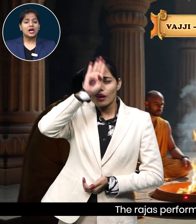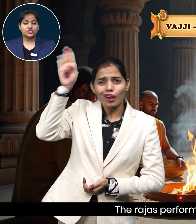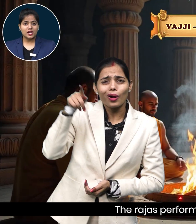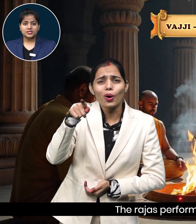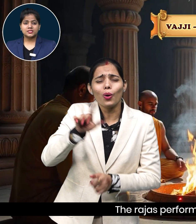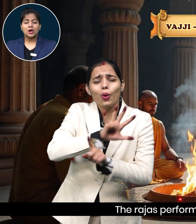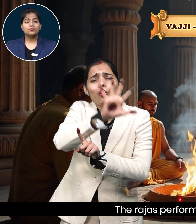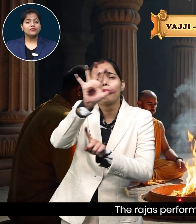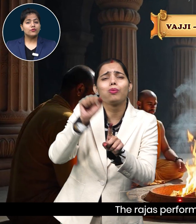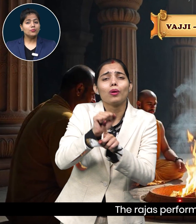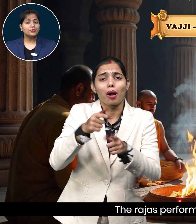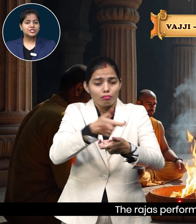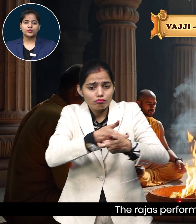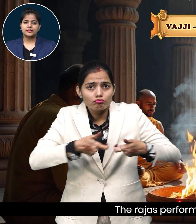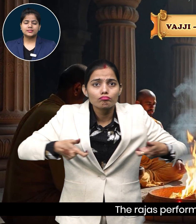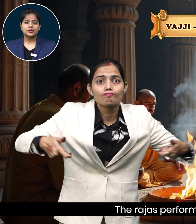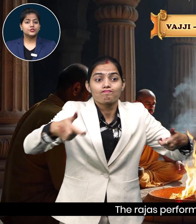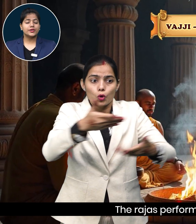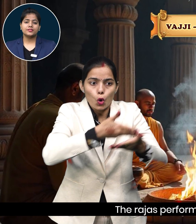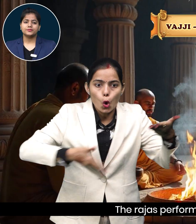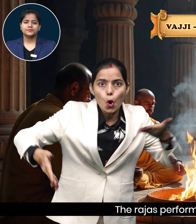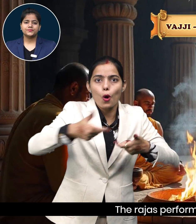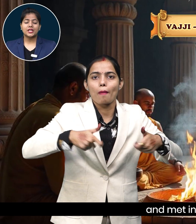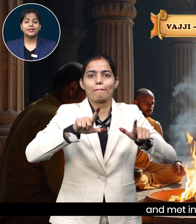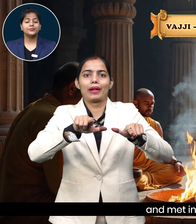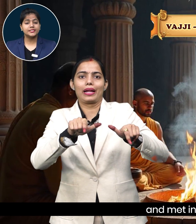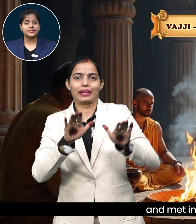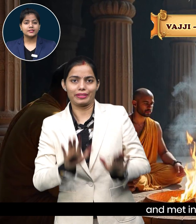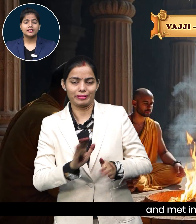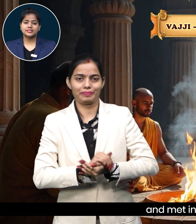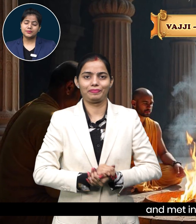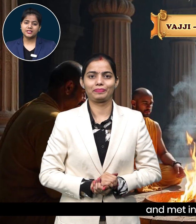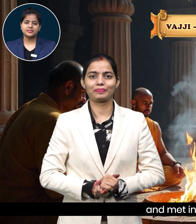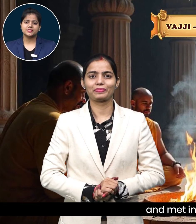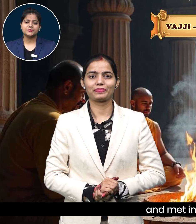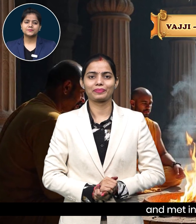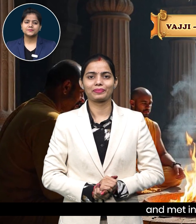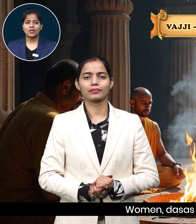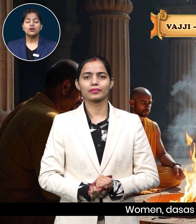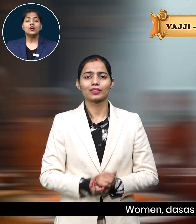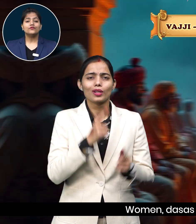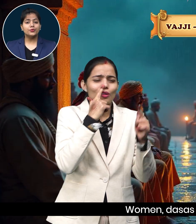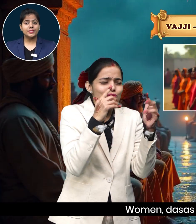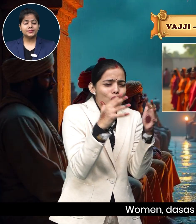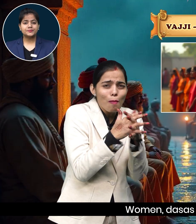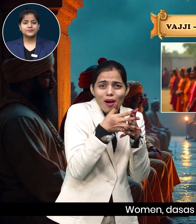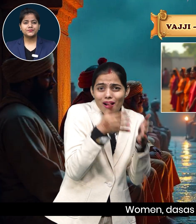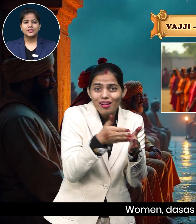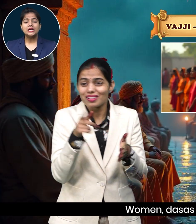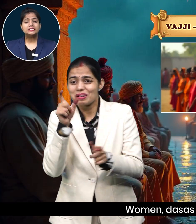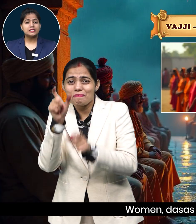The Rajas performed rituals together and met in assemblies.